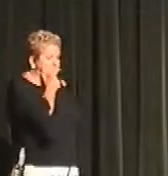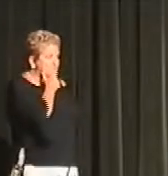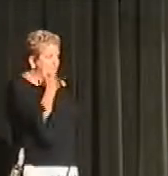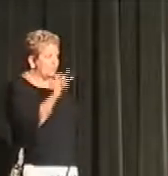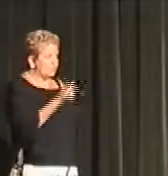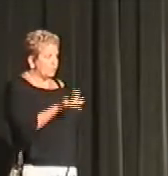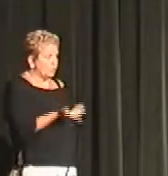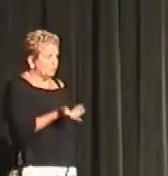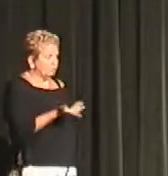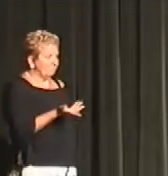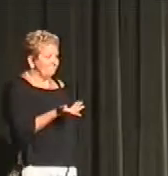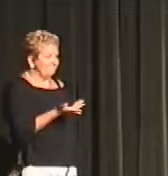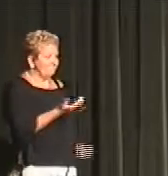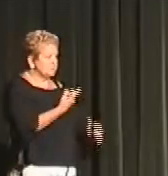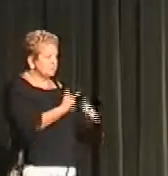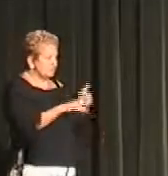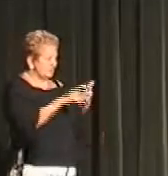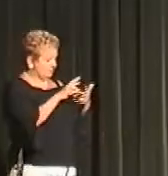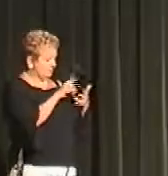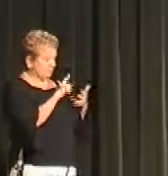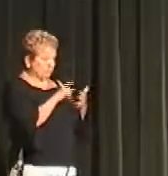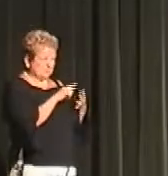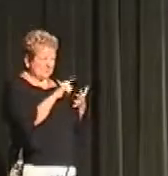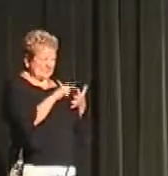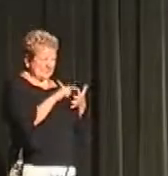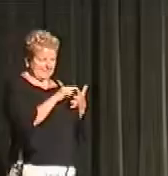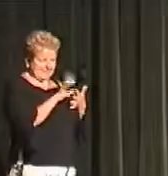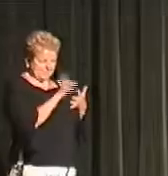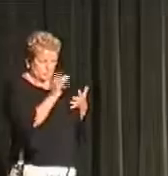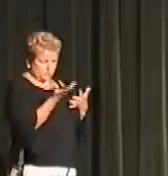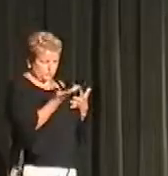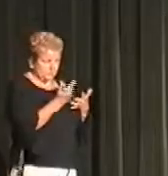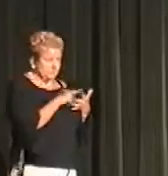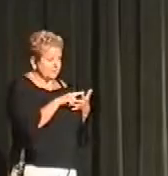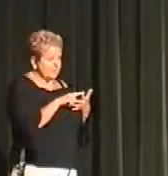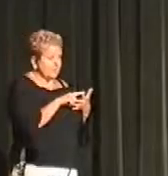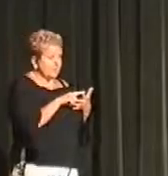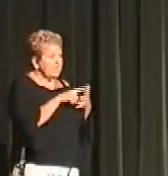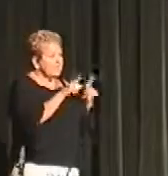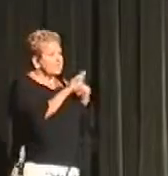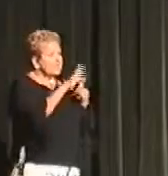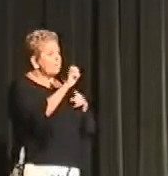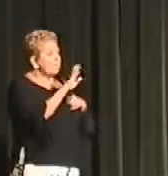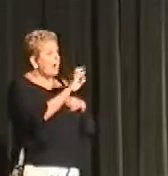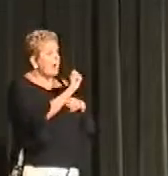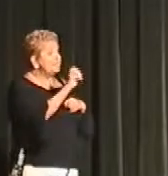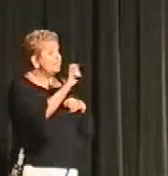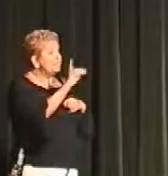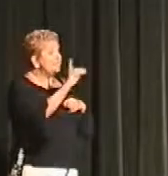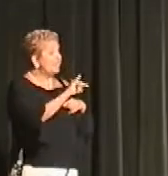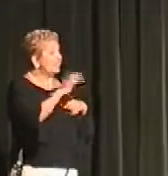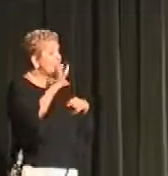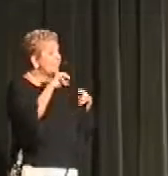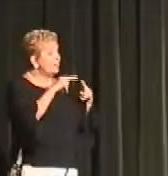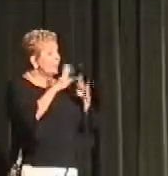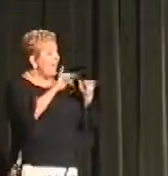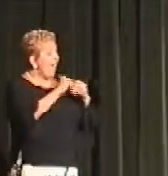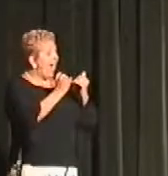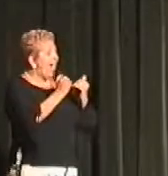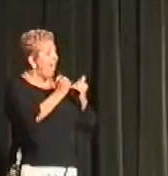like, you know, Bob and Sandy were sharing today about, you know, the way that we picture things or the way that we see it. And the way I saw the world at that time,